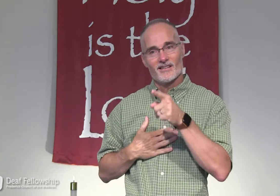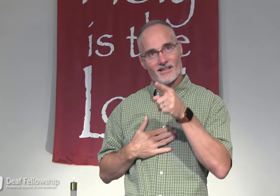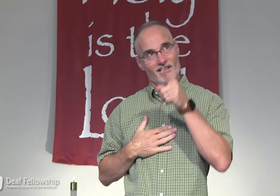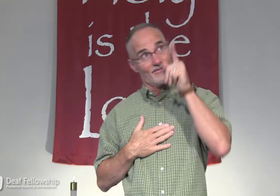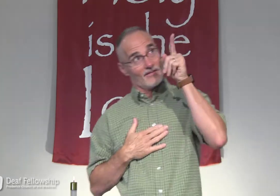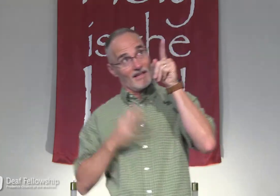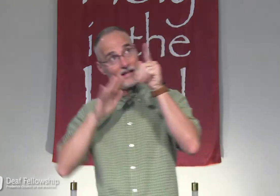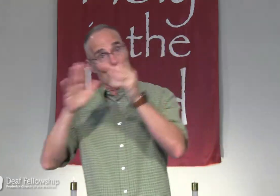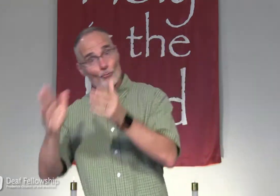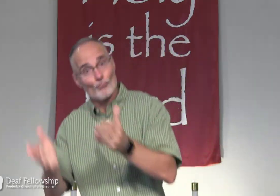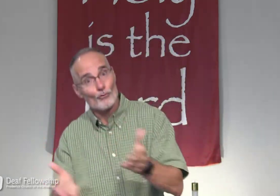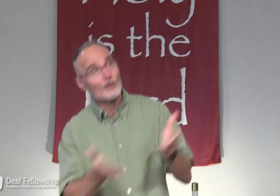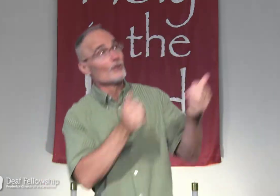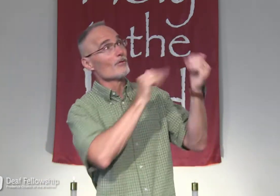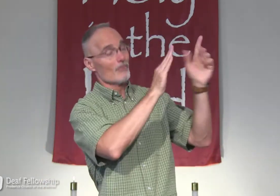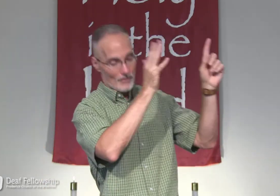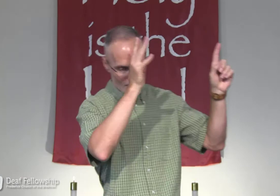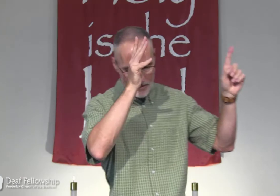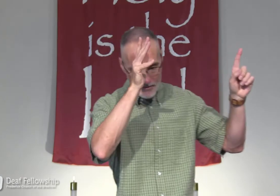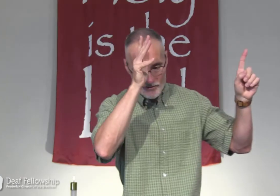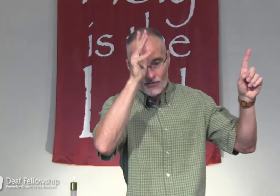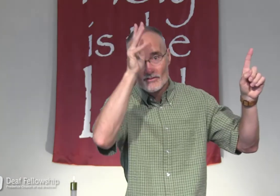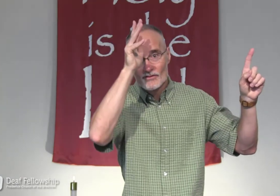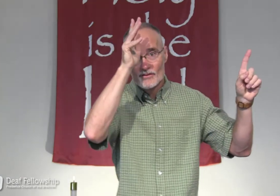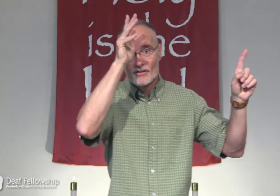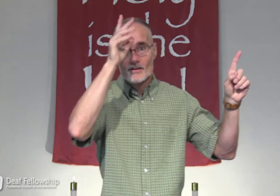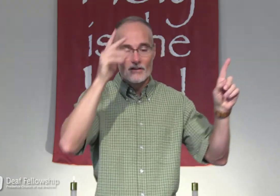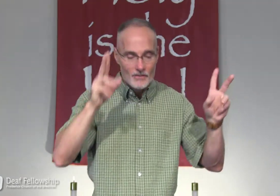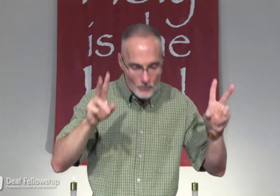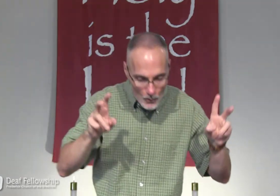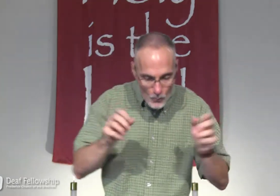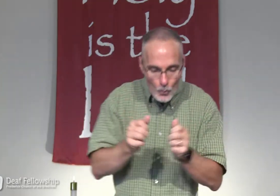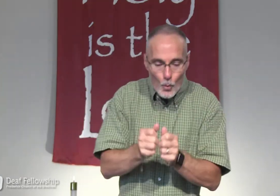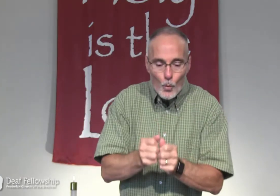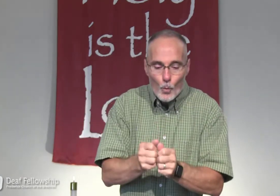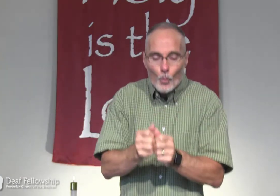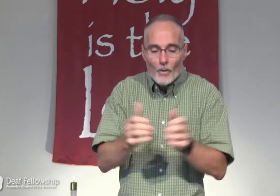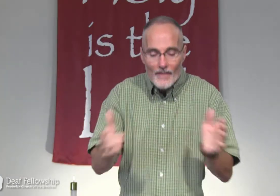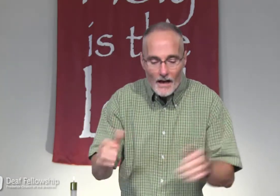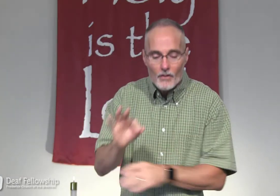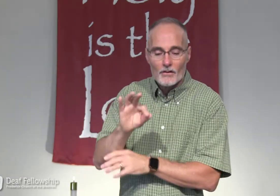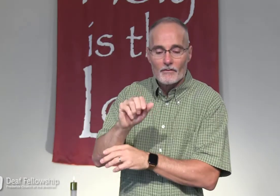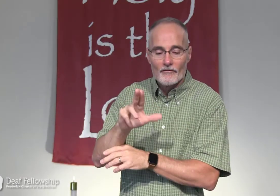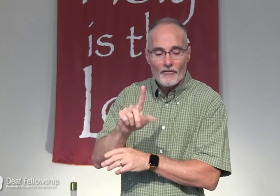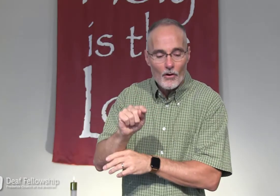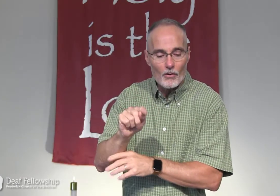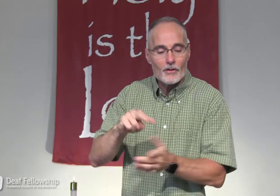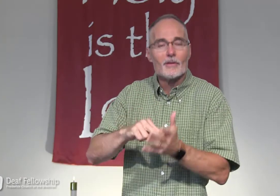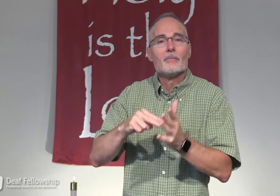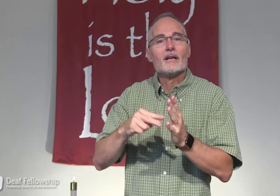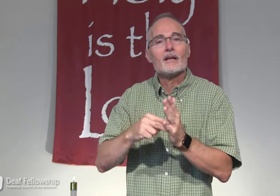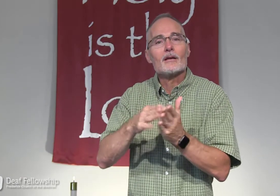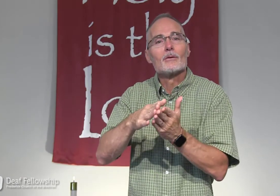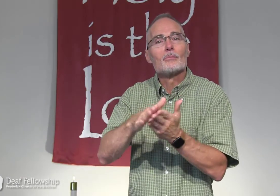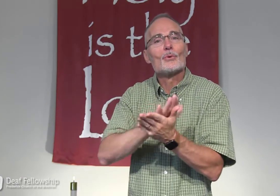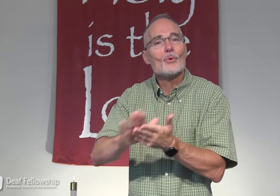His prayer is with great joy that he will present you before the Father without